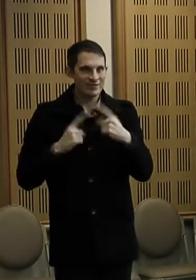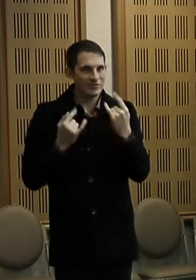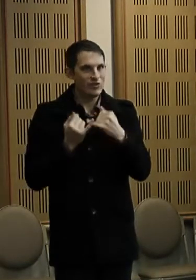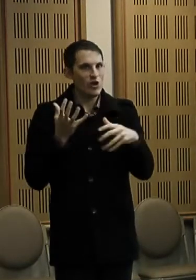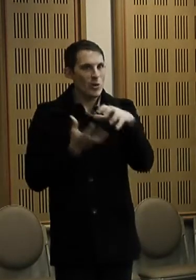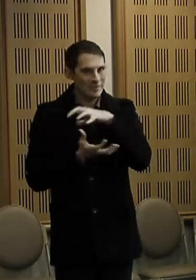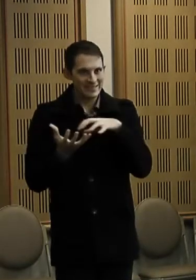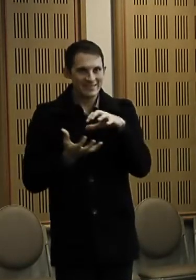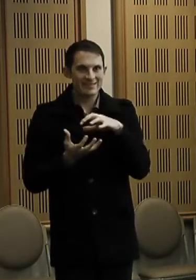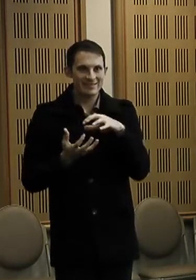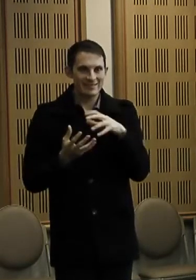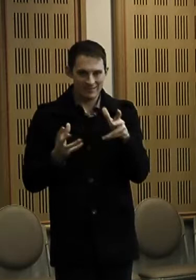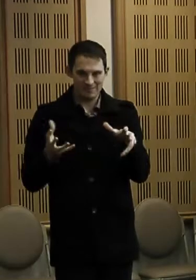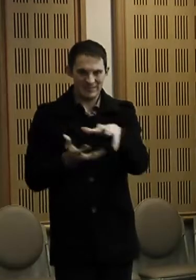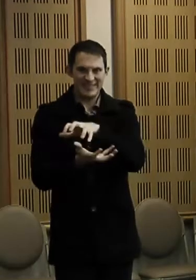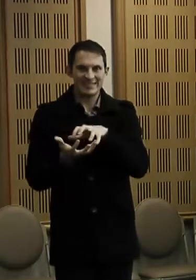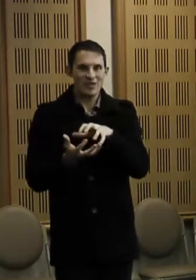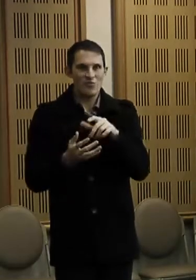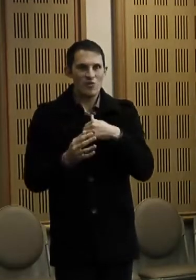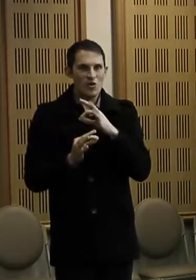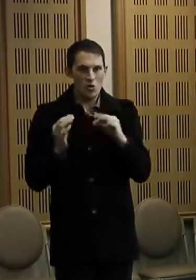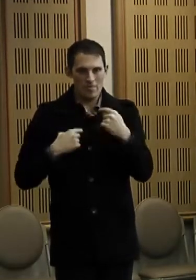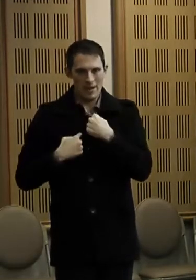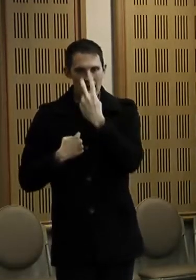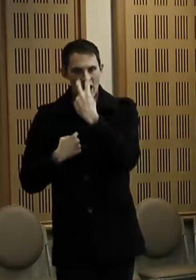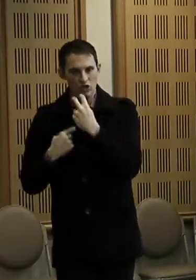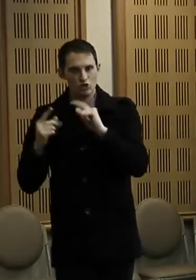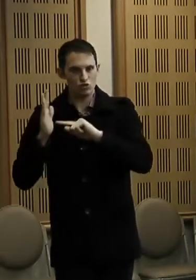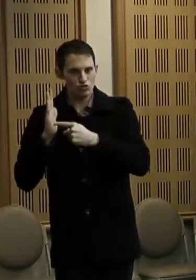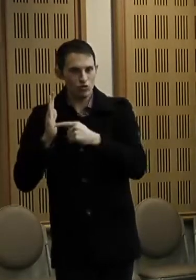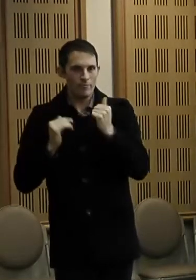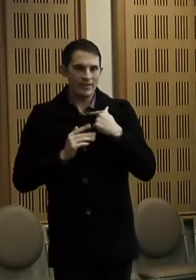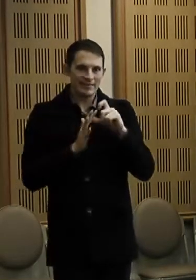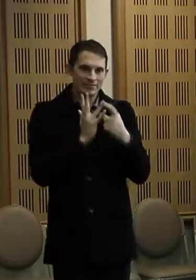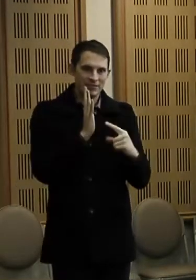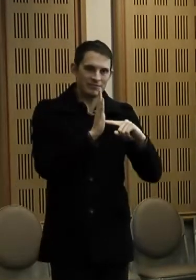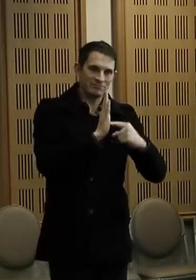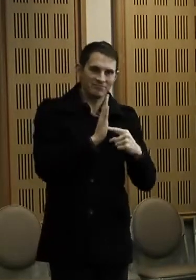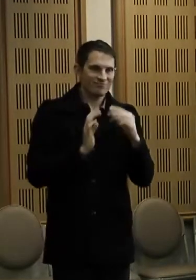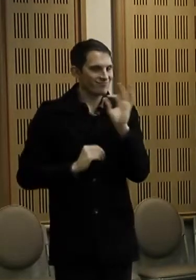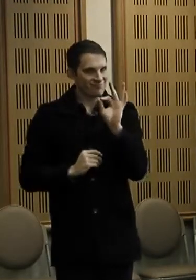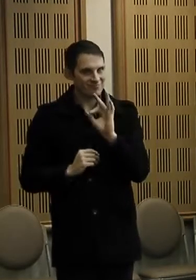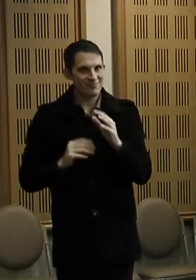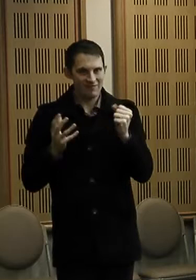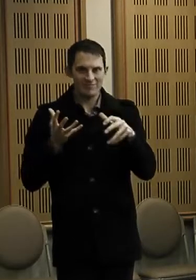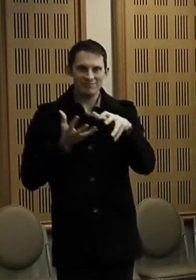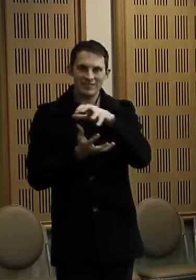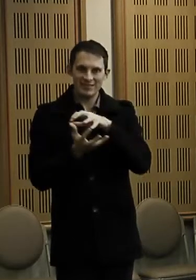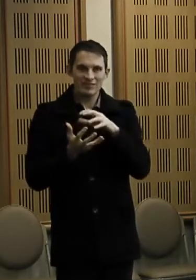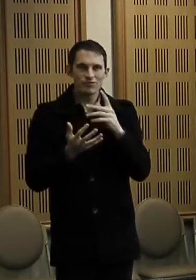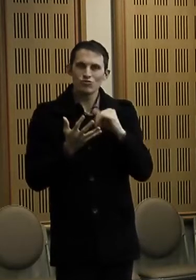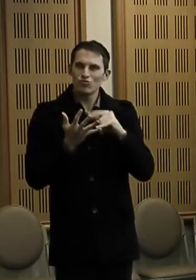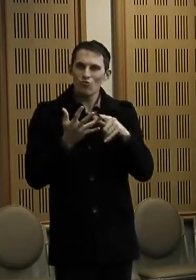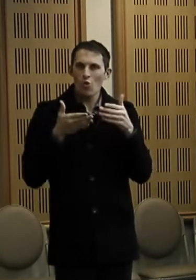not just someone with a disability, we're not just an age. And I think historically the way we analyse